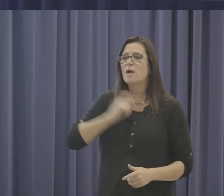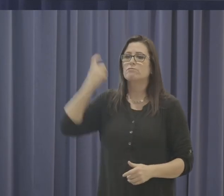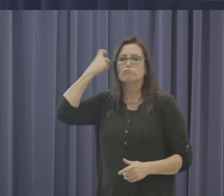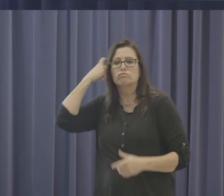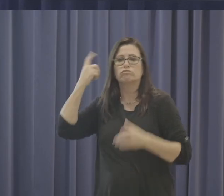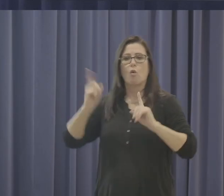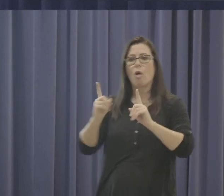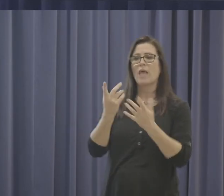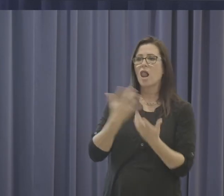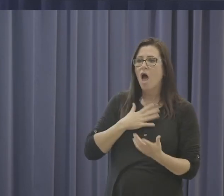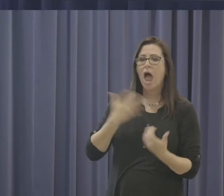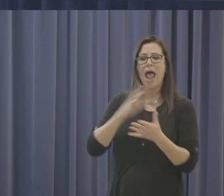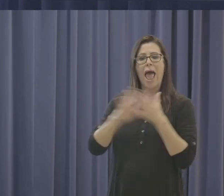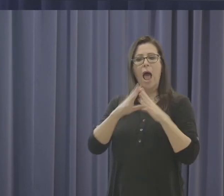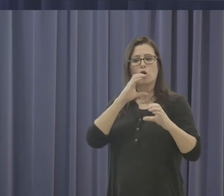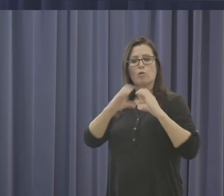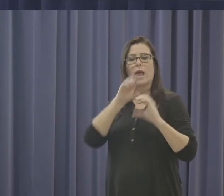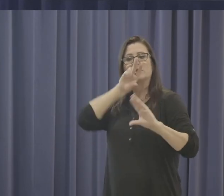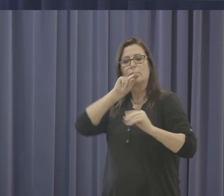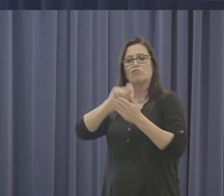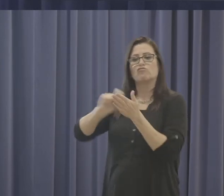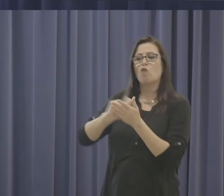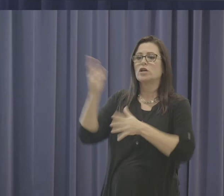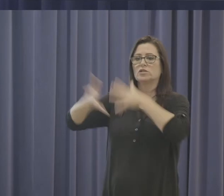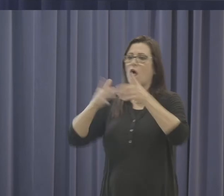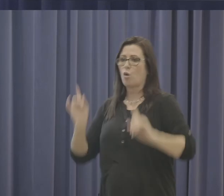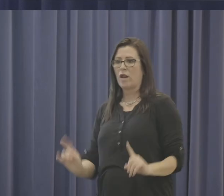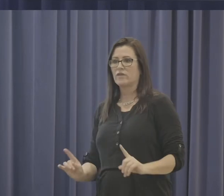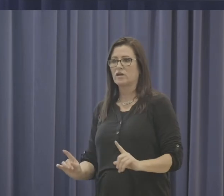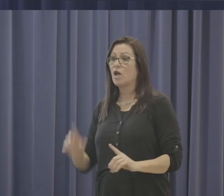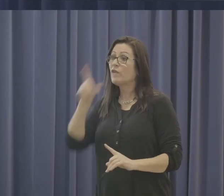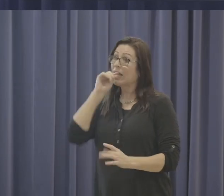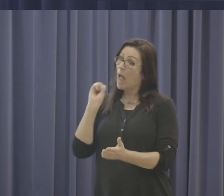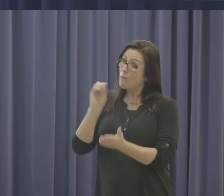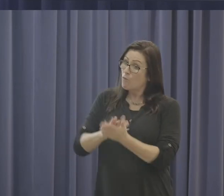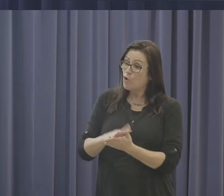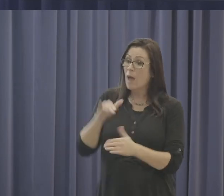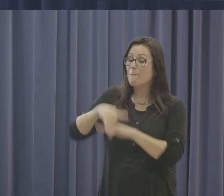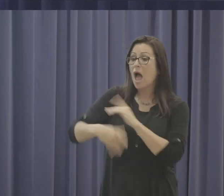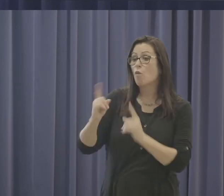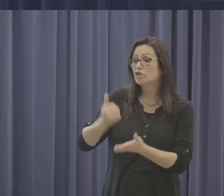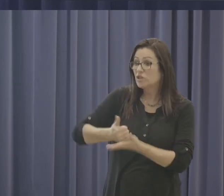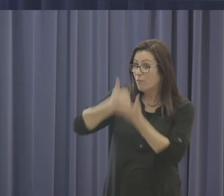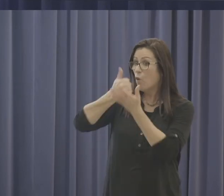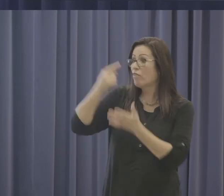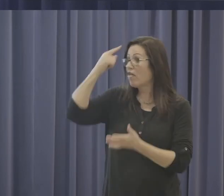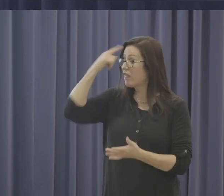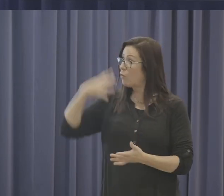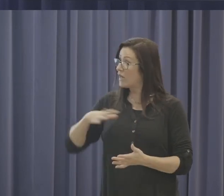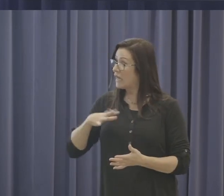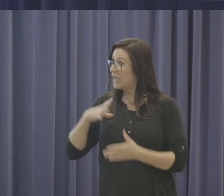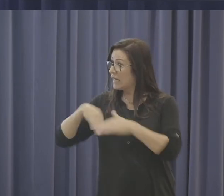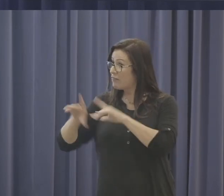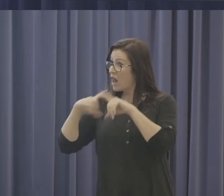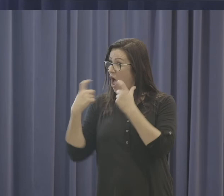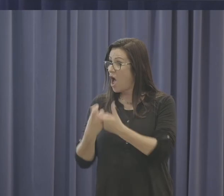and preferred way of communication. They also could include details about support they feel will help them